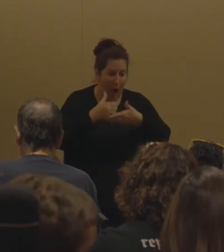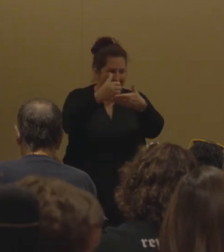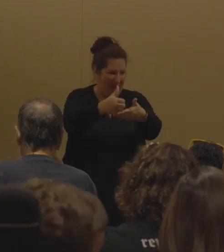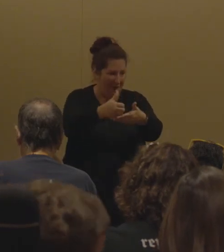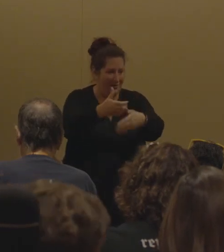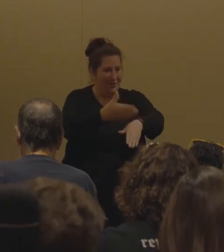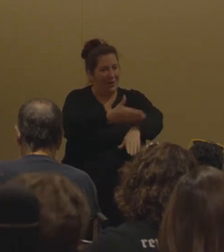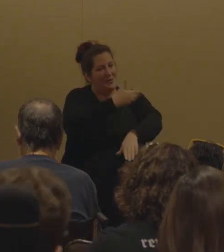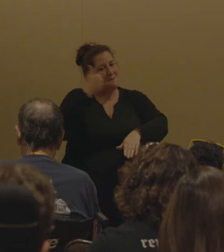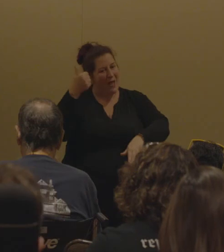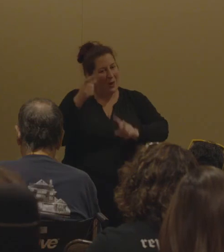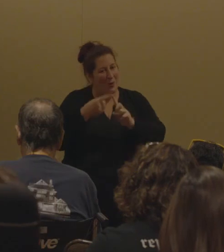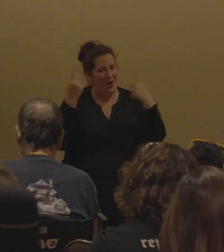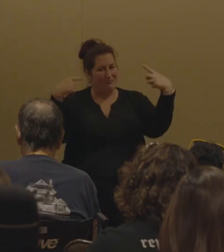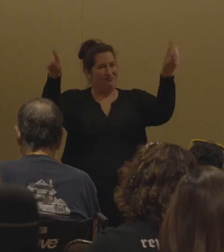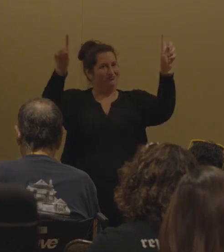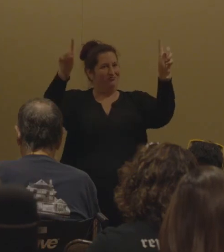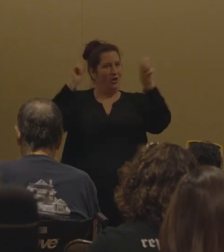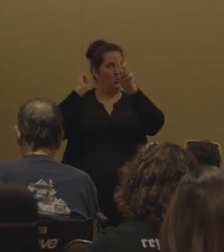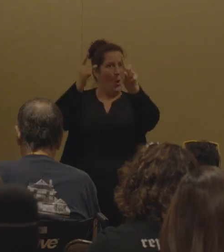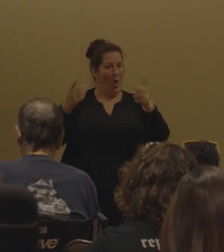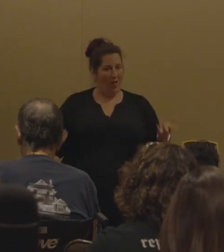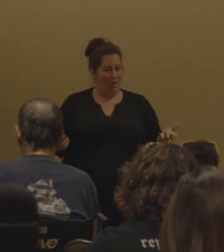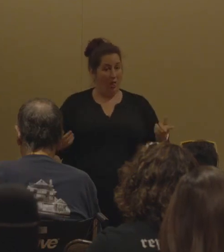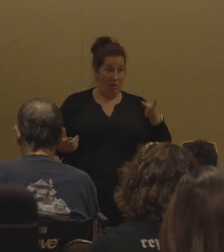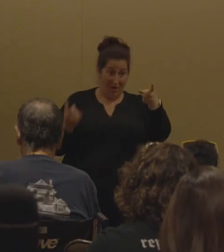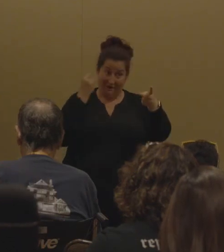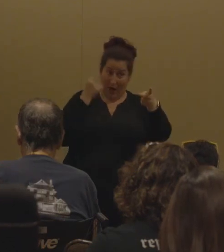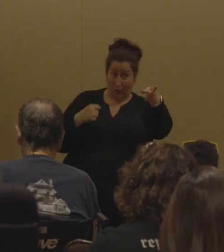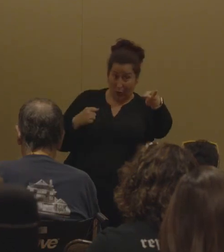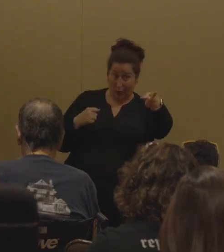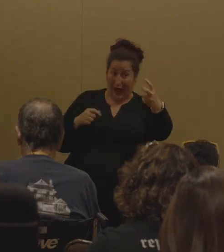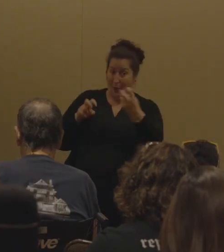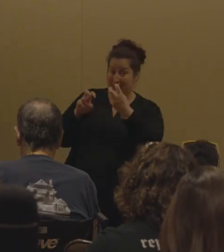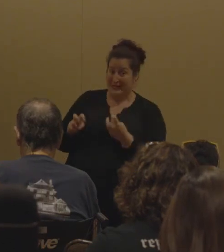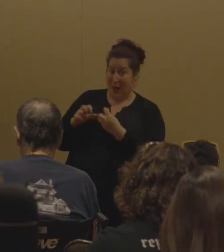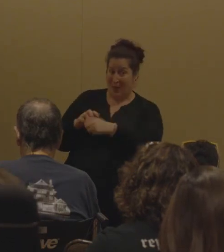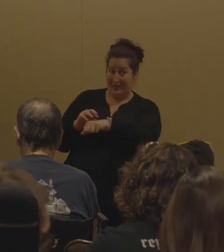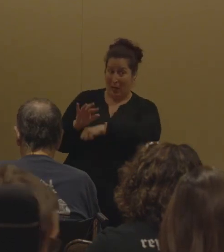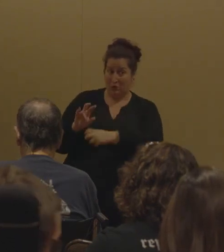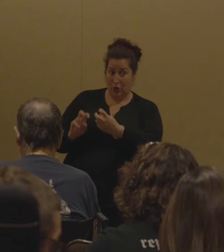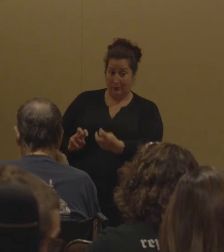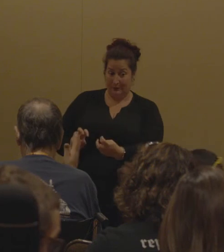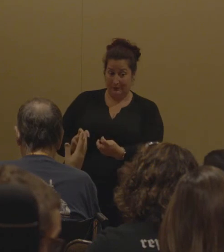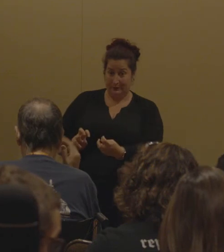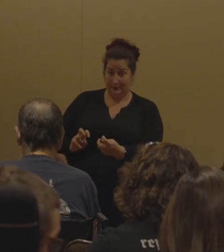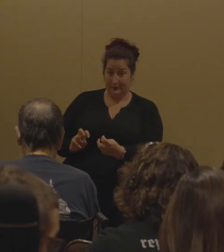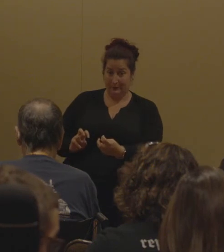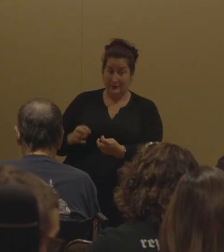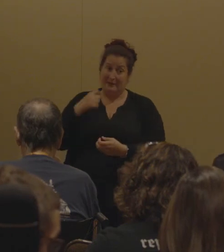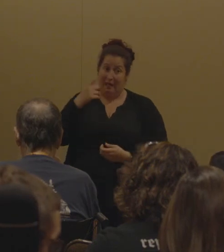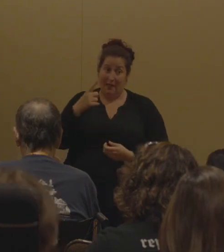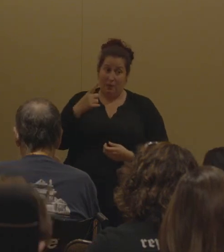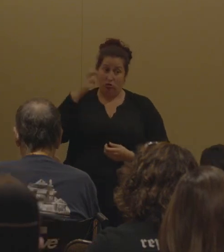be a better employer once he reaches his goals. So if I were you, I would go in and sit down to your counselor and say,